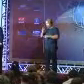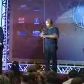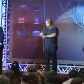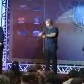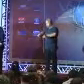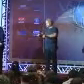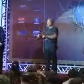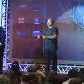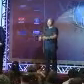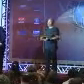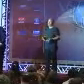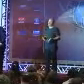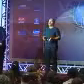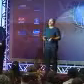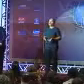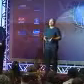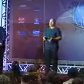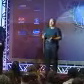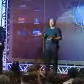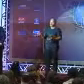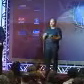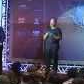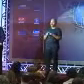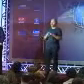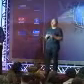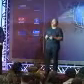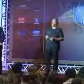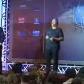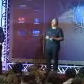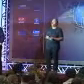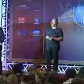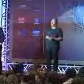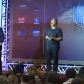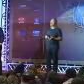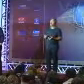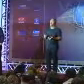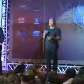Let's take a look at a university computer science course.